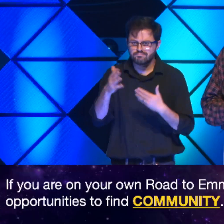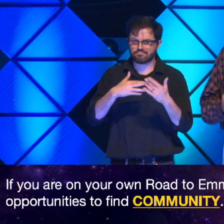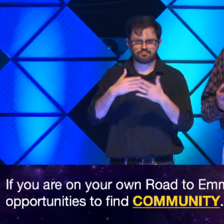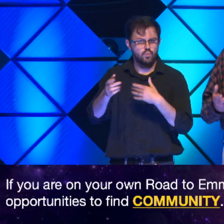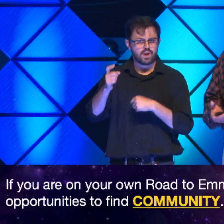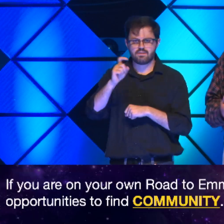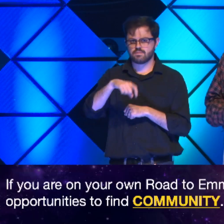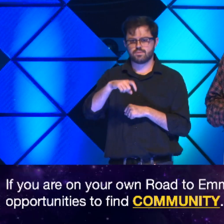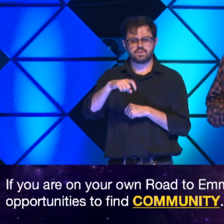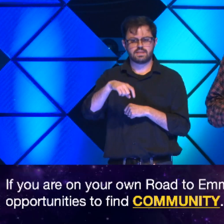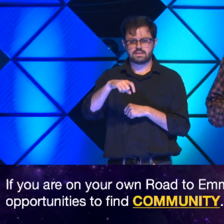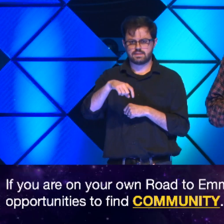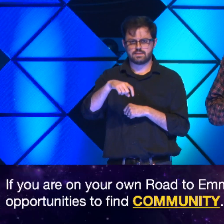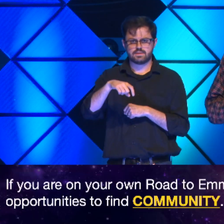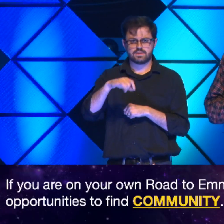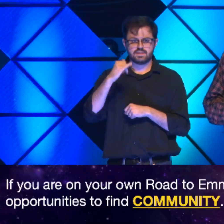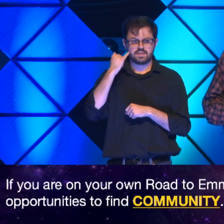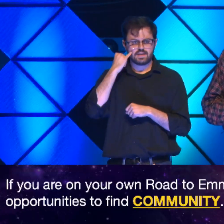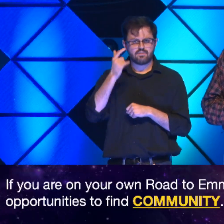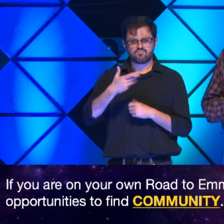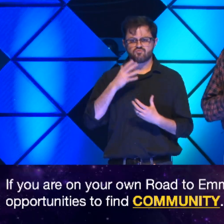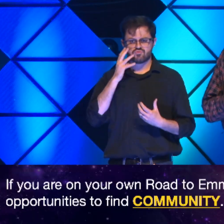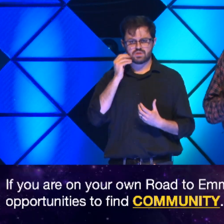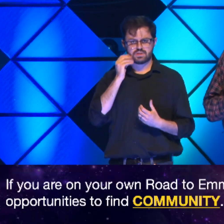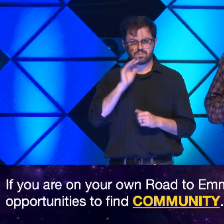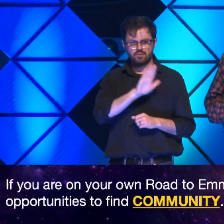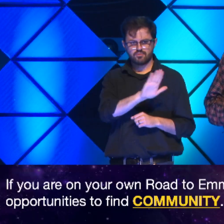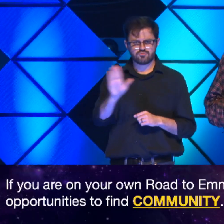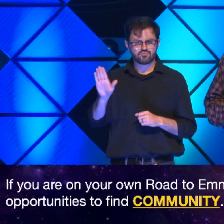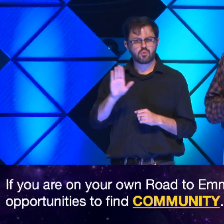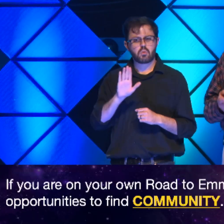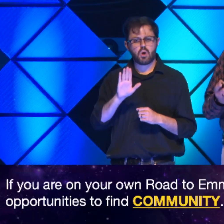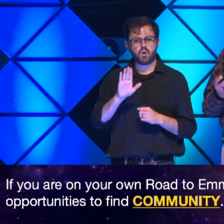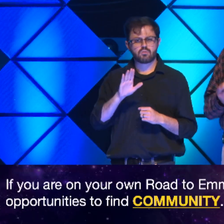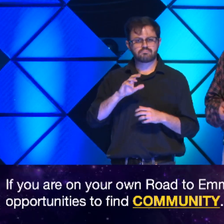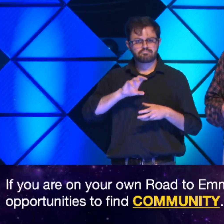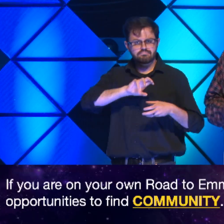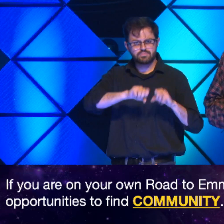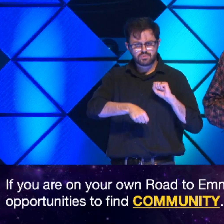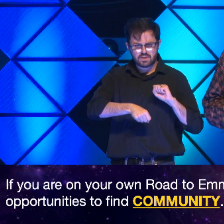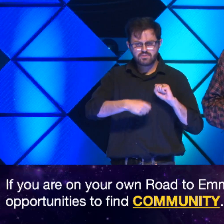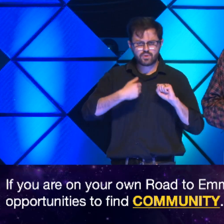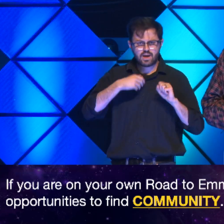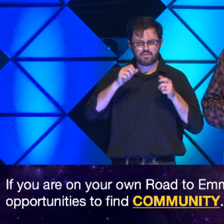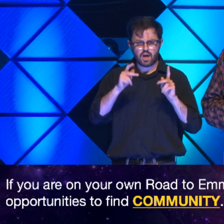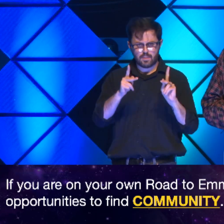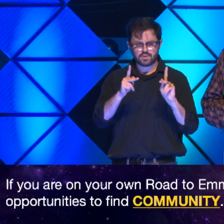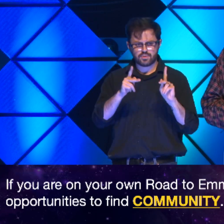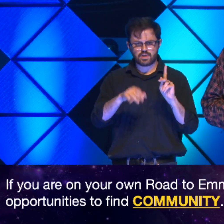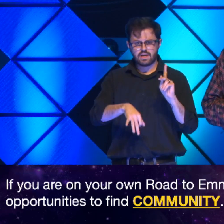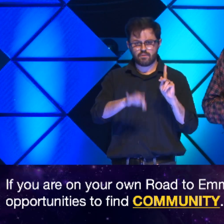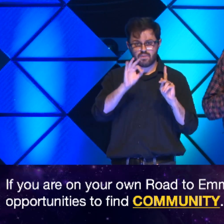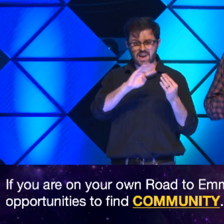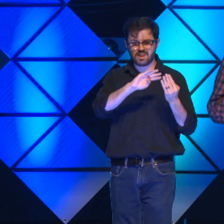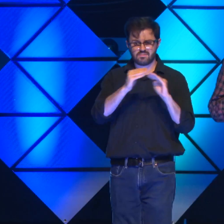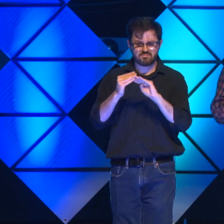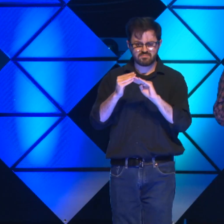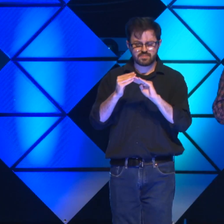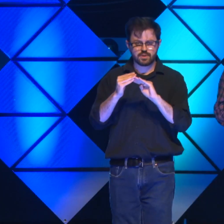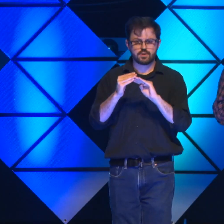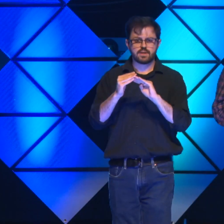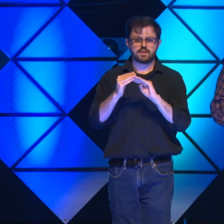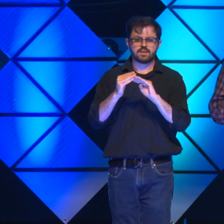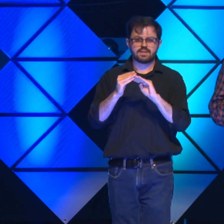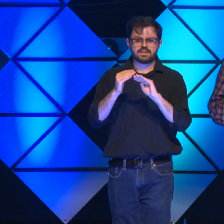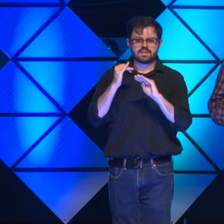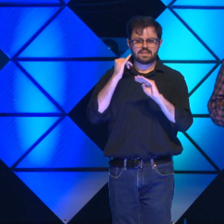If you're on your own road to Emmaus, there are opportunities to find community. If you're on your own road